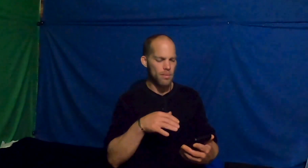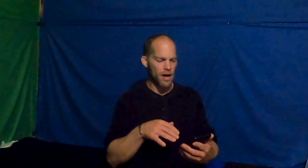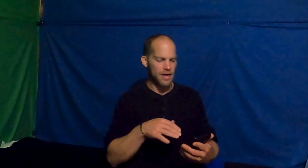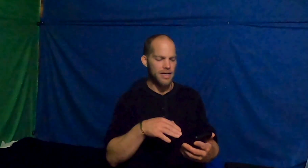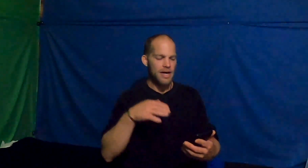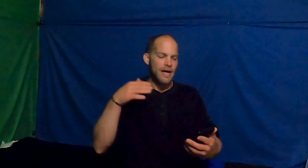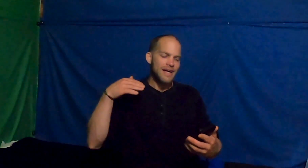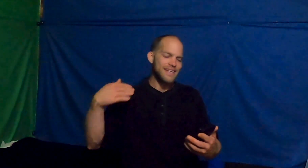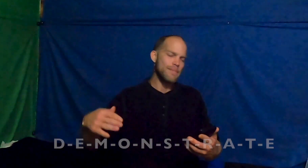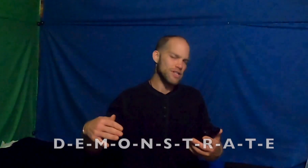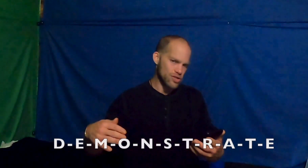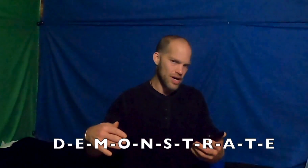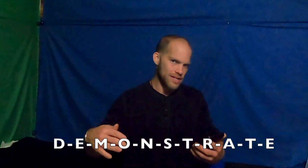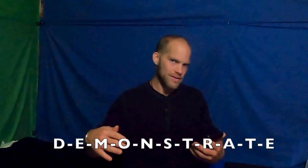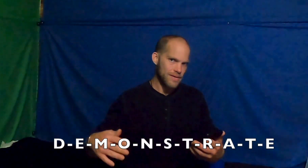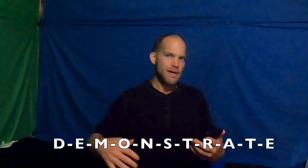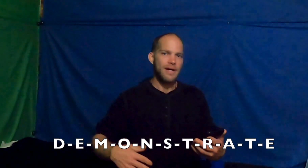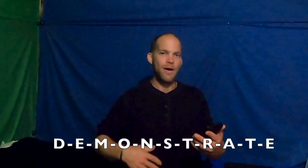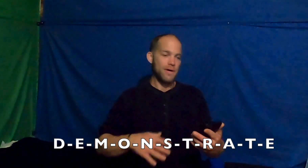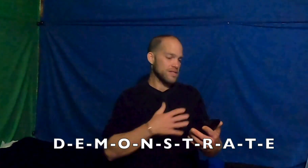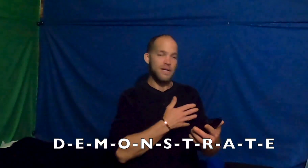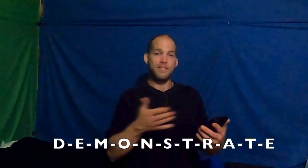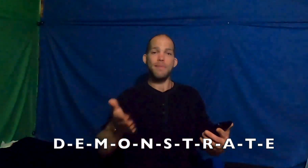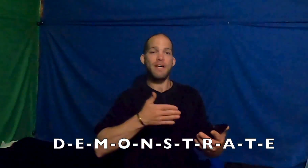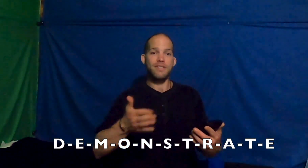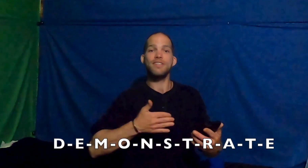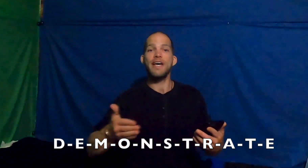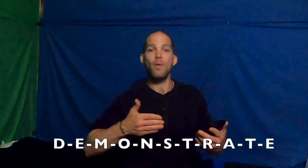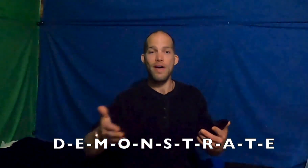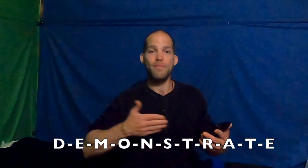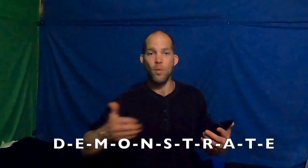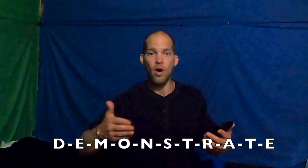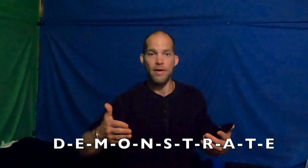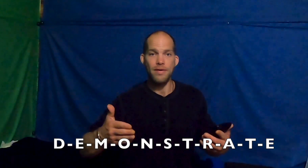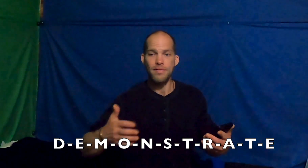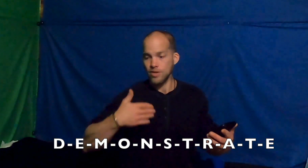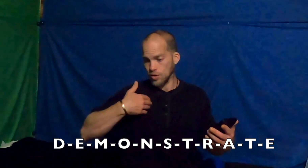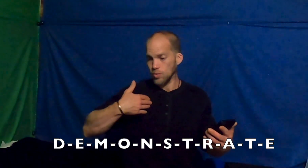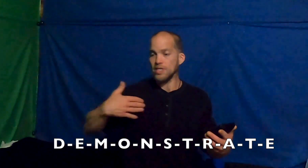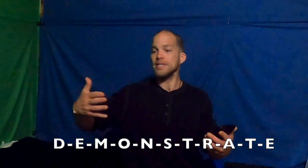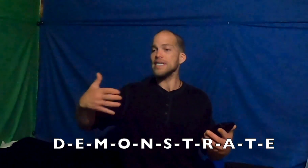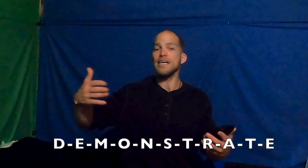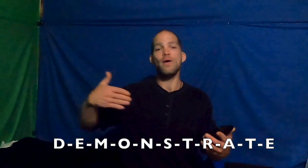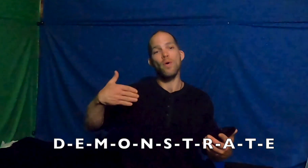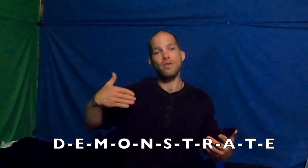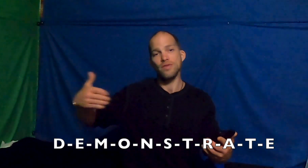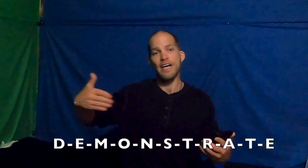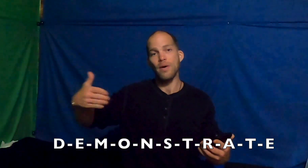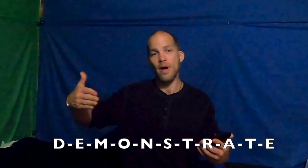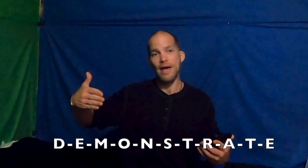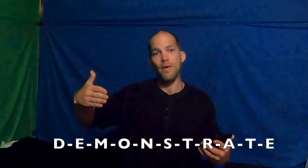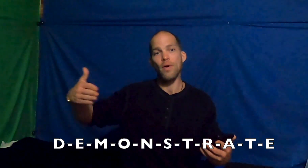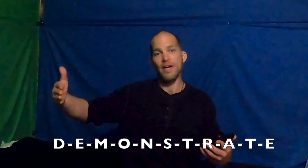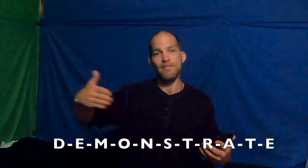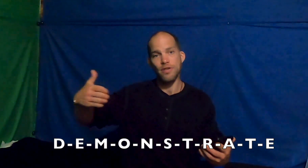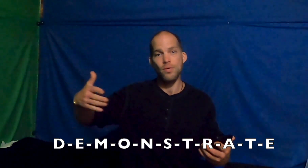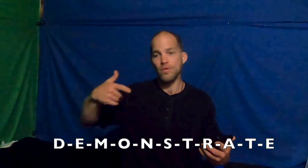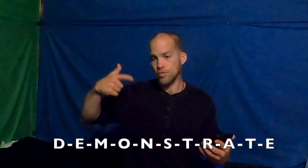eudaemonic, demonstrate. Now it's the same thing as to take away from the one, to D, or to take away or give to through